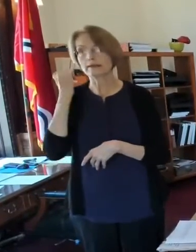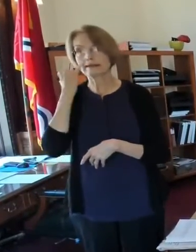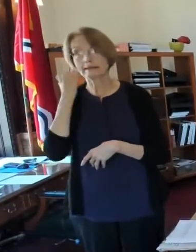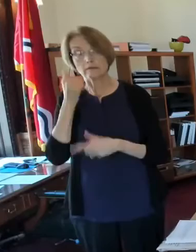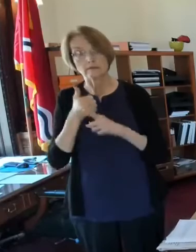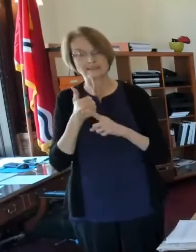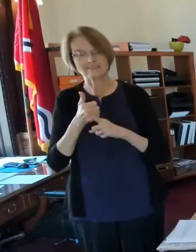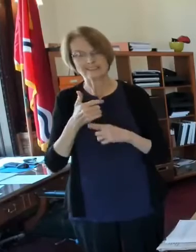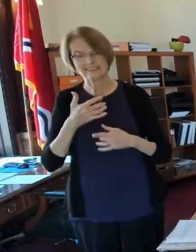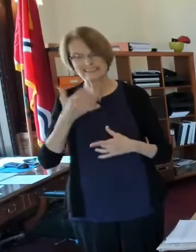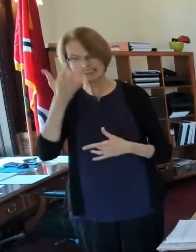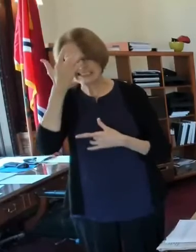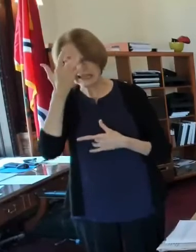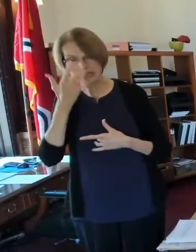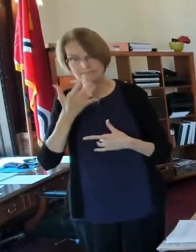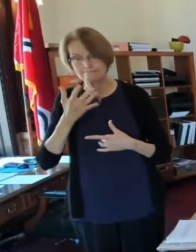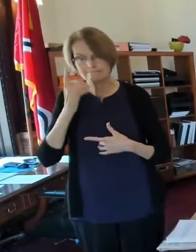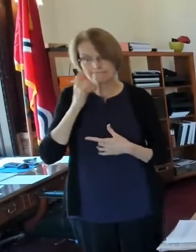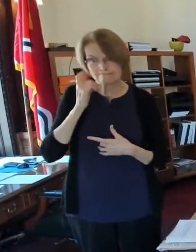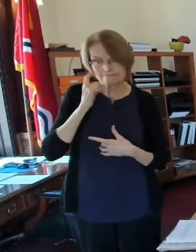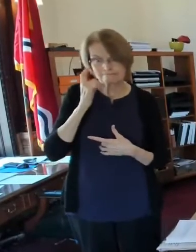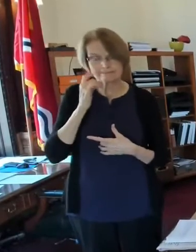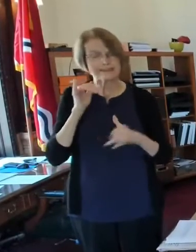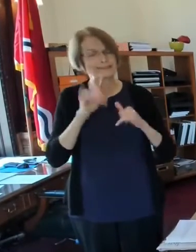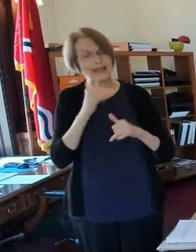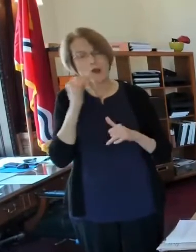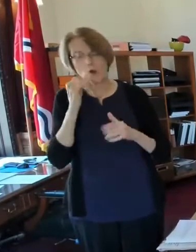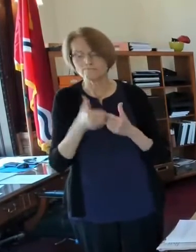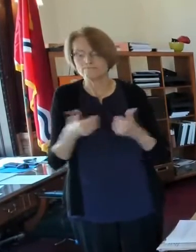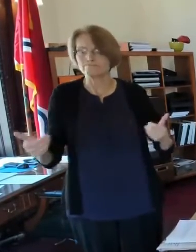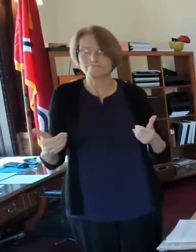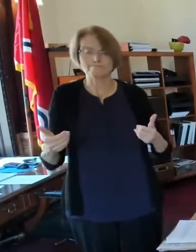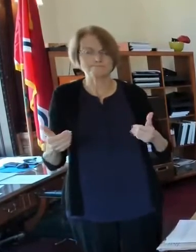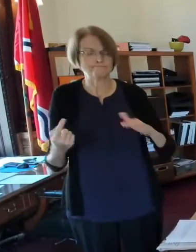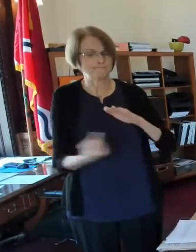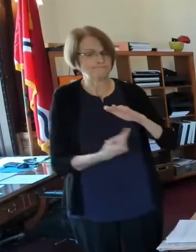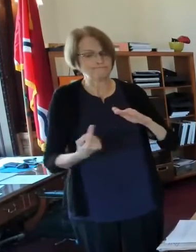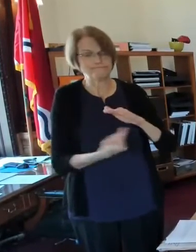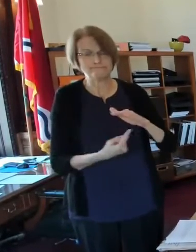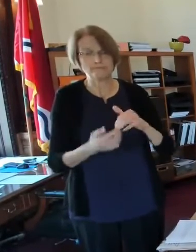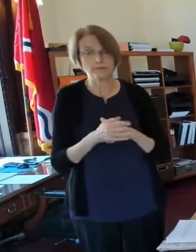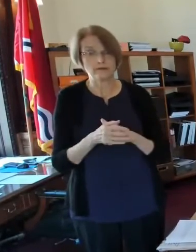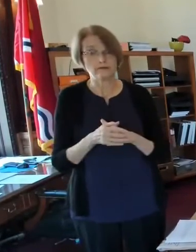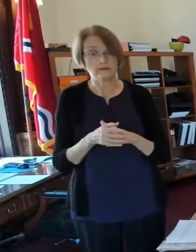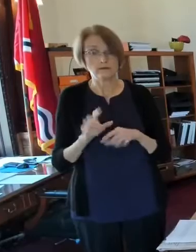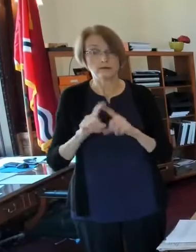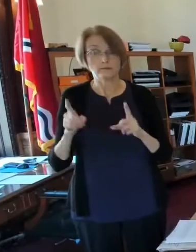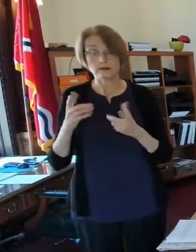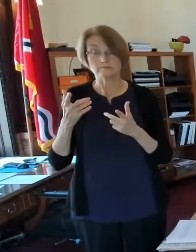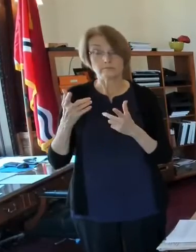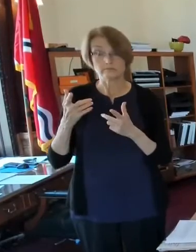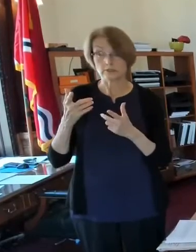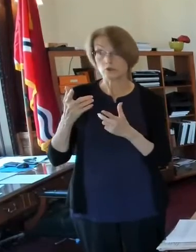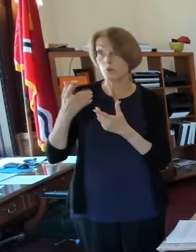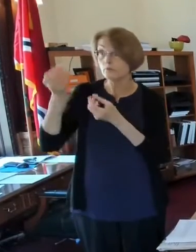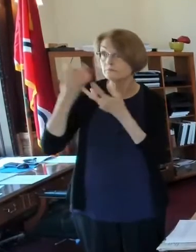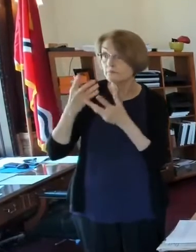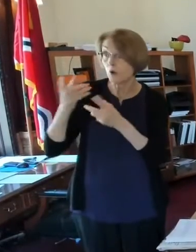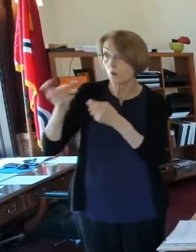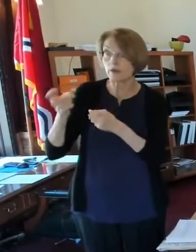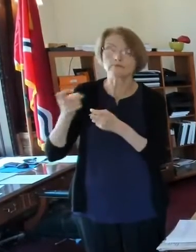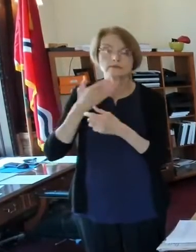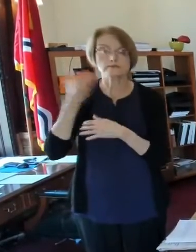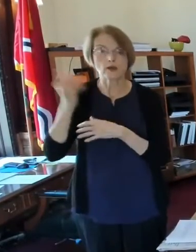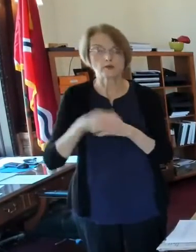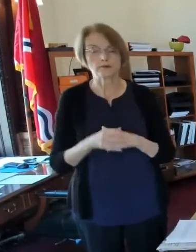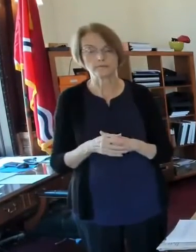symptoms. So it's just a shorter distance in time. The better information, the quicker you can get information, the better it is. We got a question